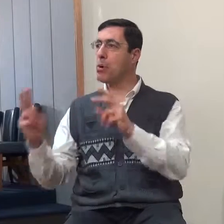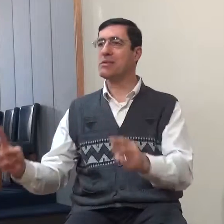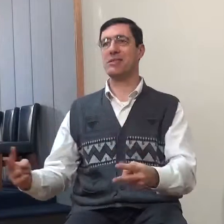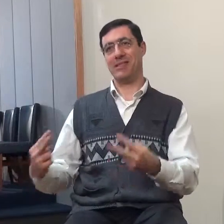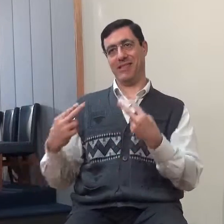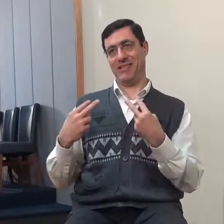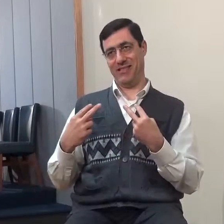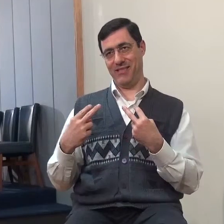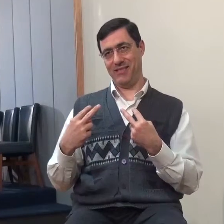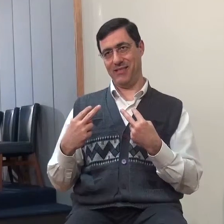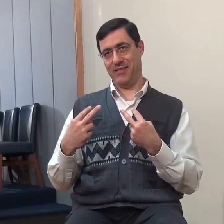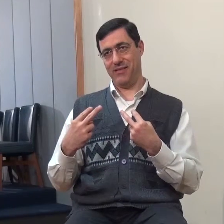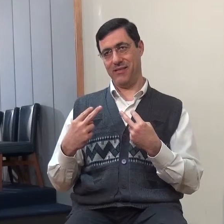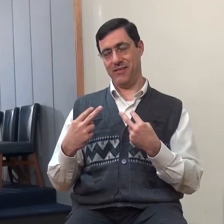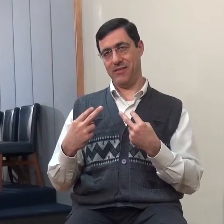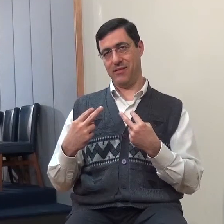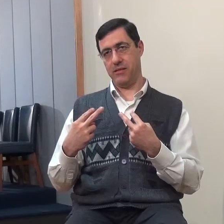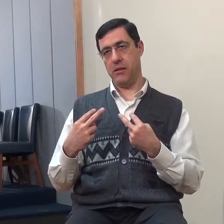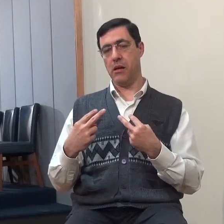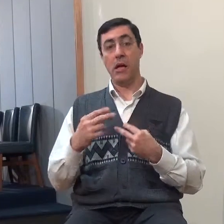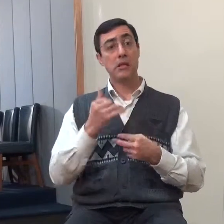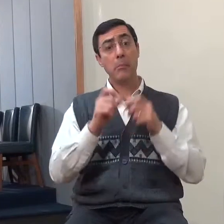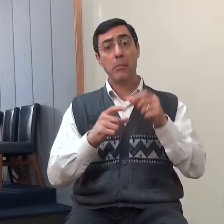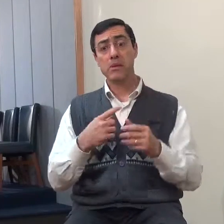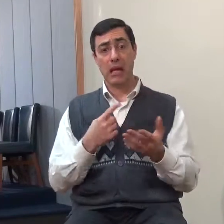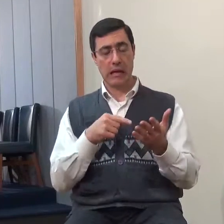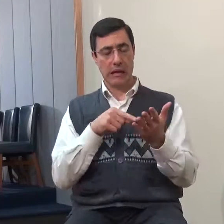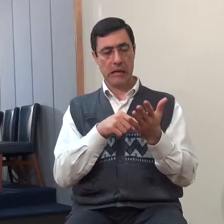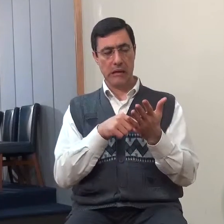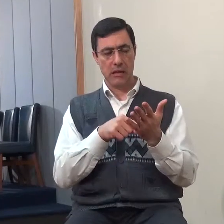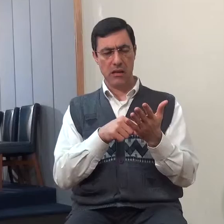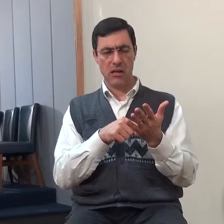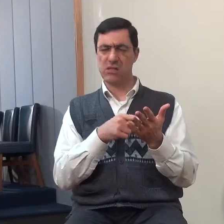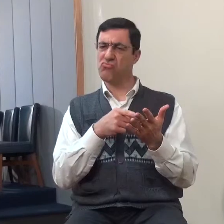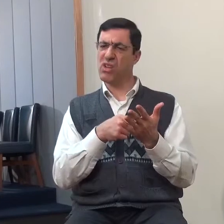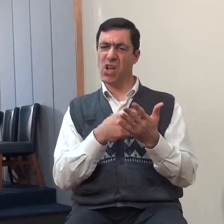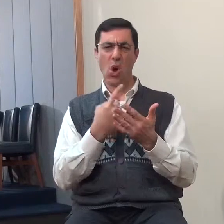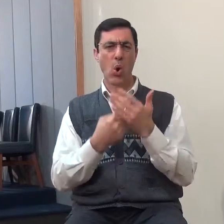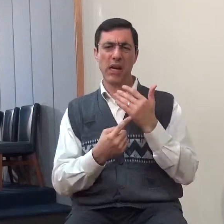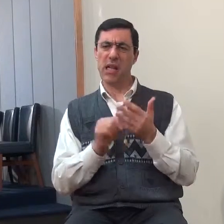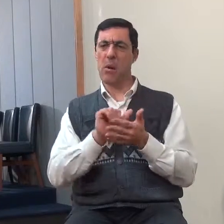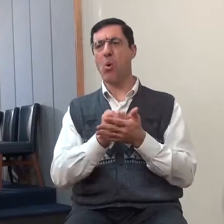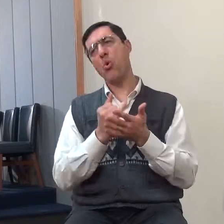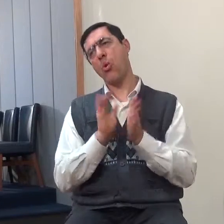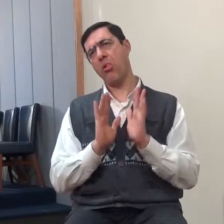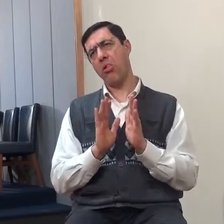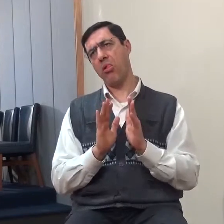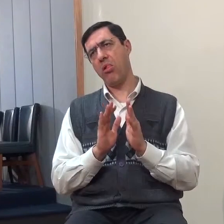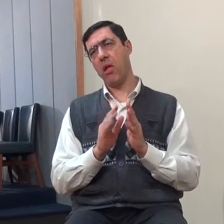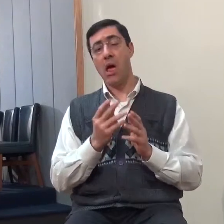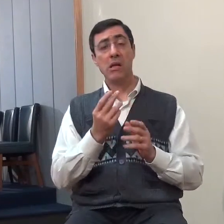this isn't a moral matter? Some people are not compassionate, not very kindly, not very. Is that